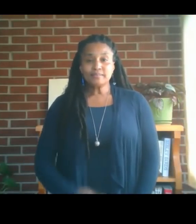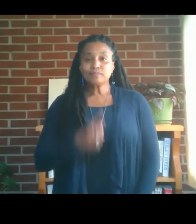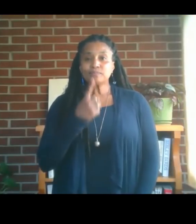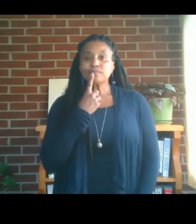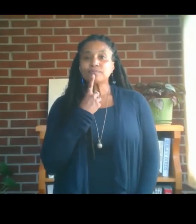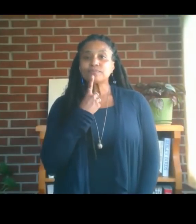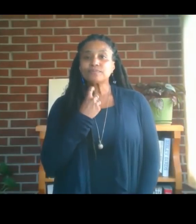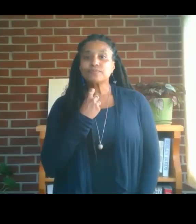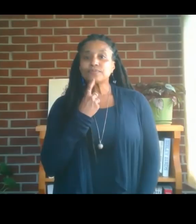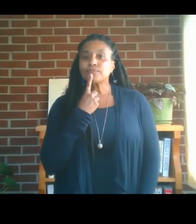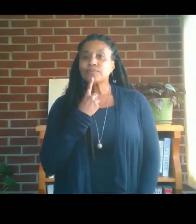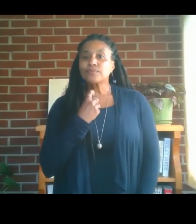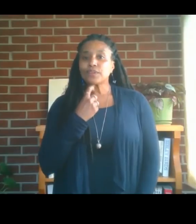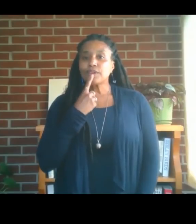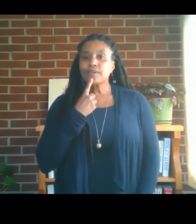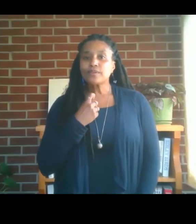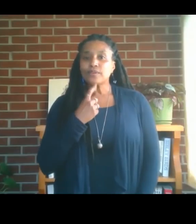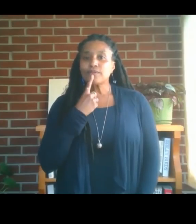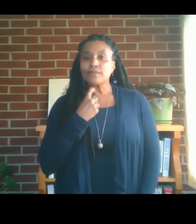red.